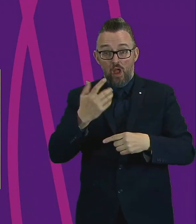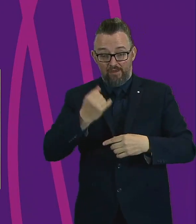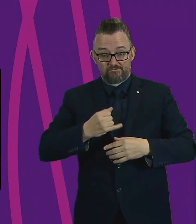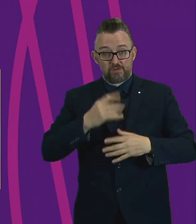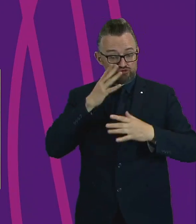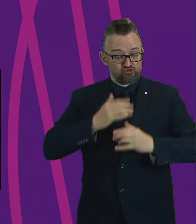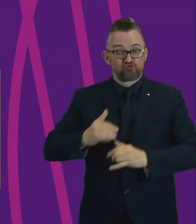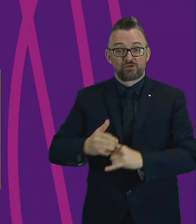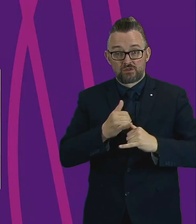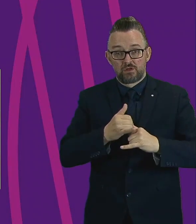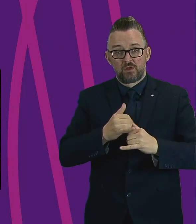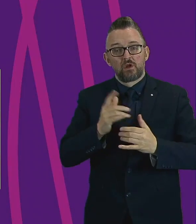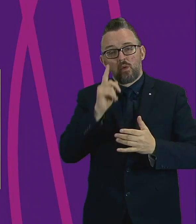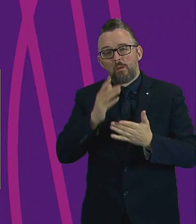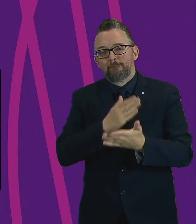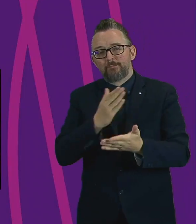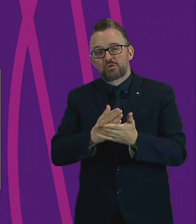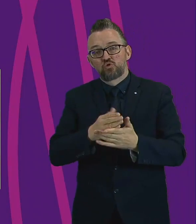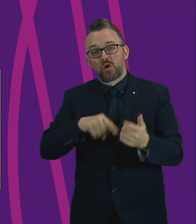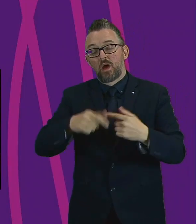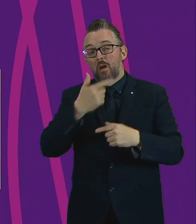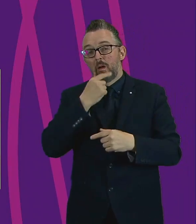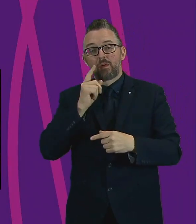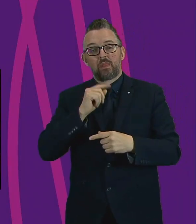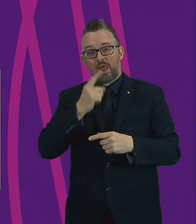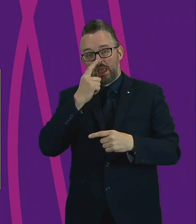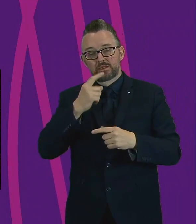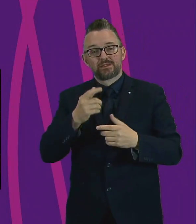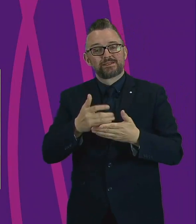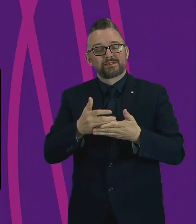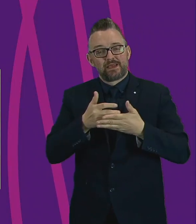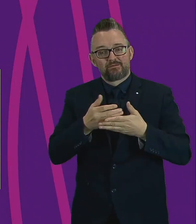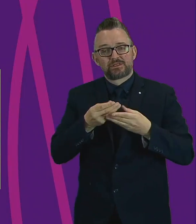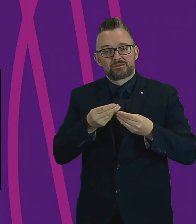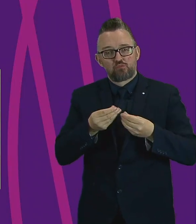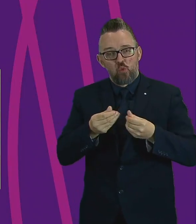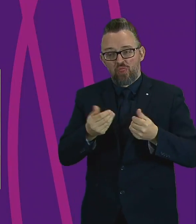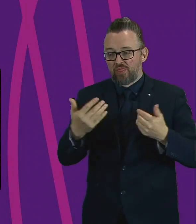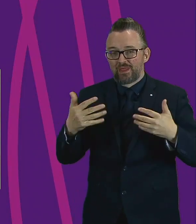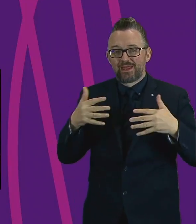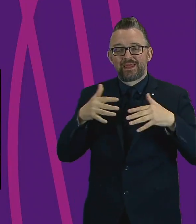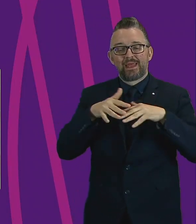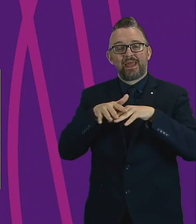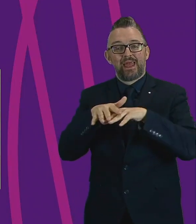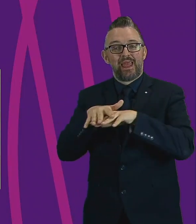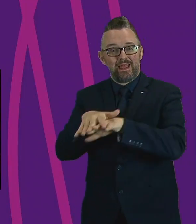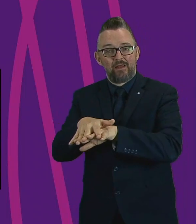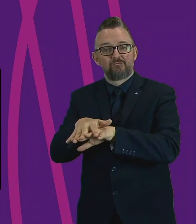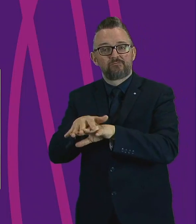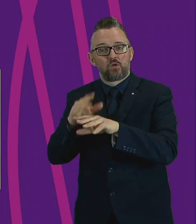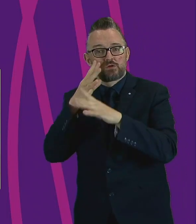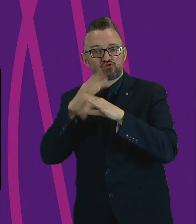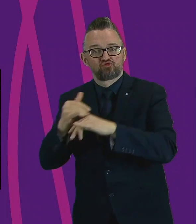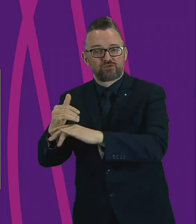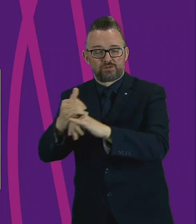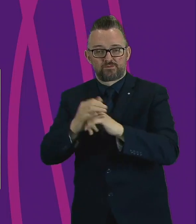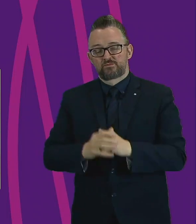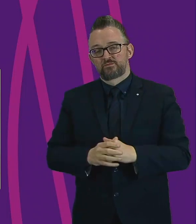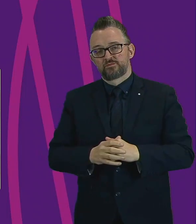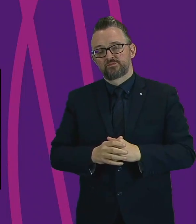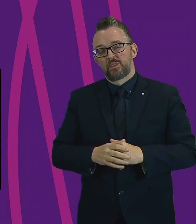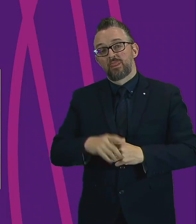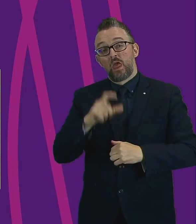programmes to ensure these people can receive a seamless reintegration into this screening pathway in the months ahead. Cancer Research